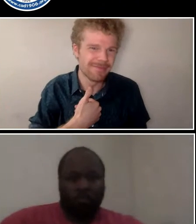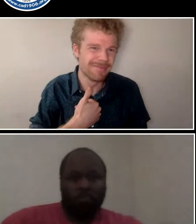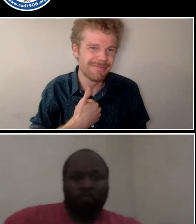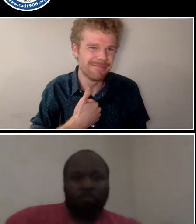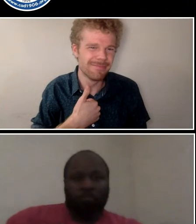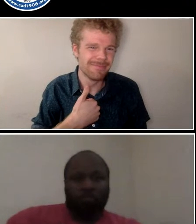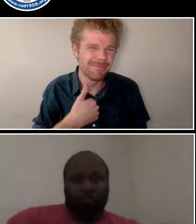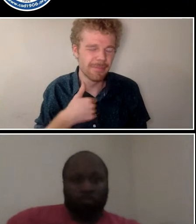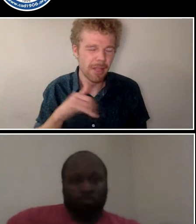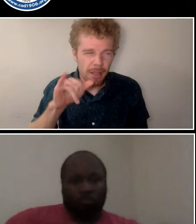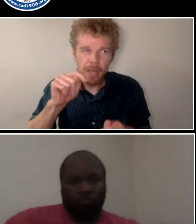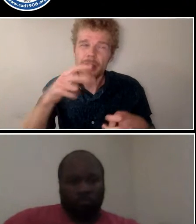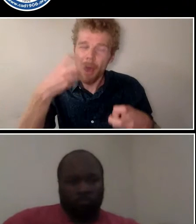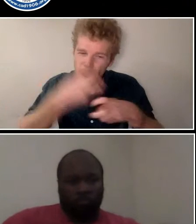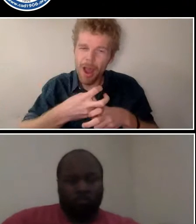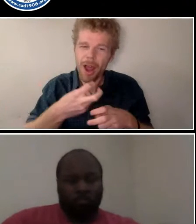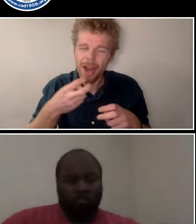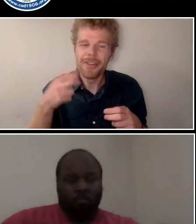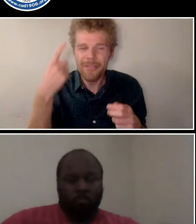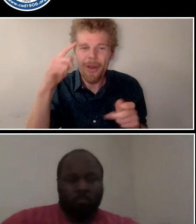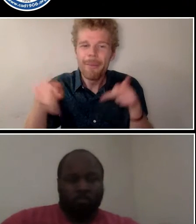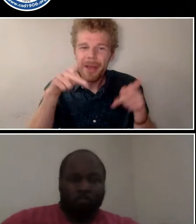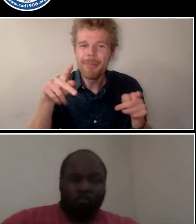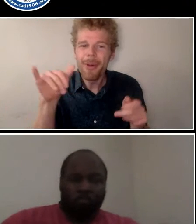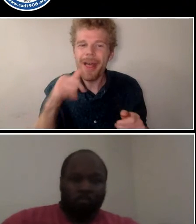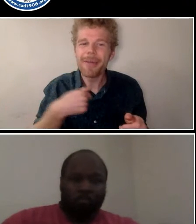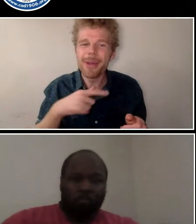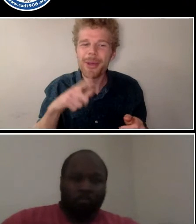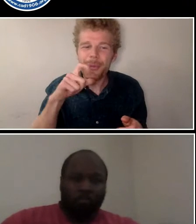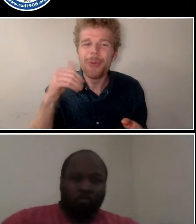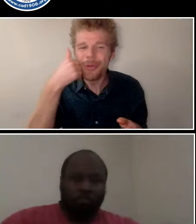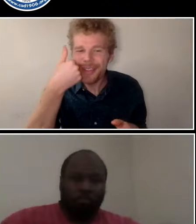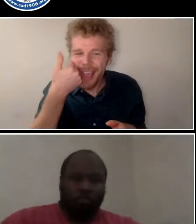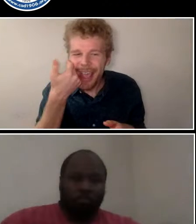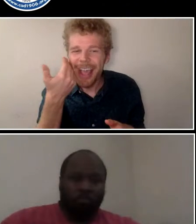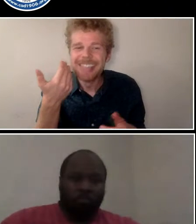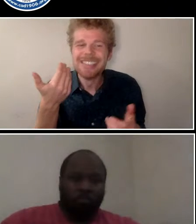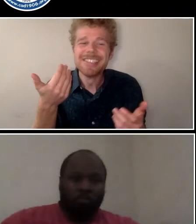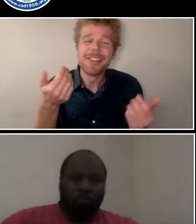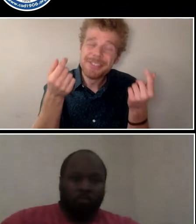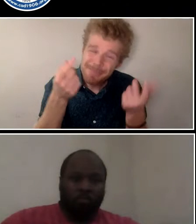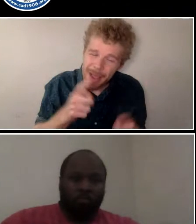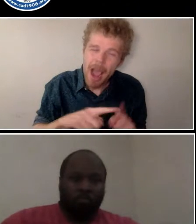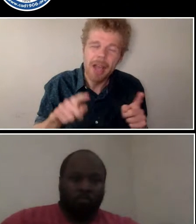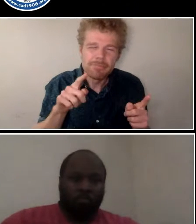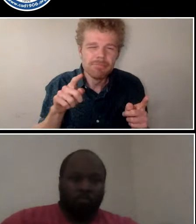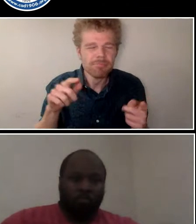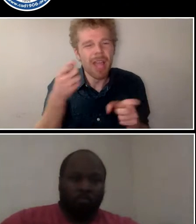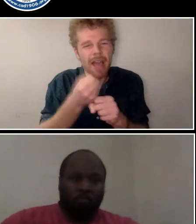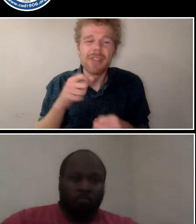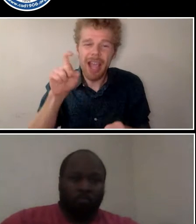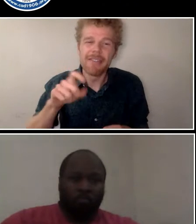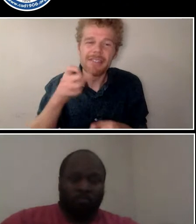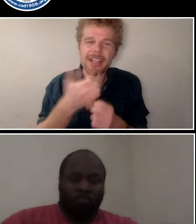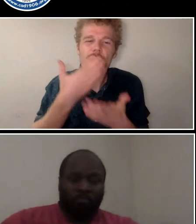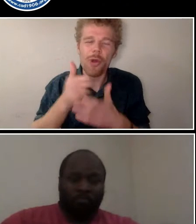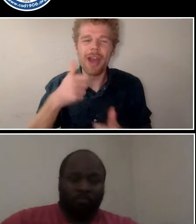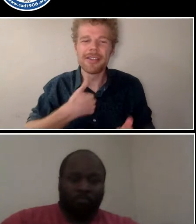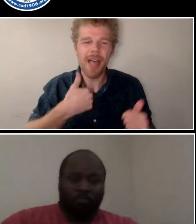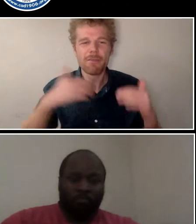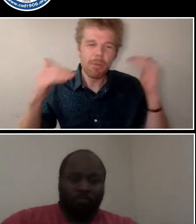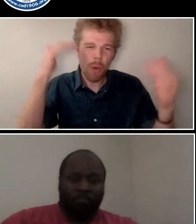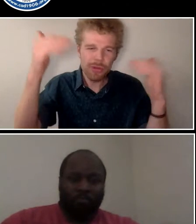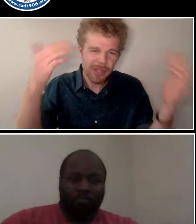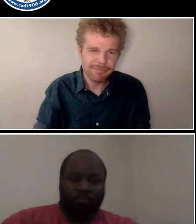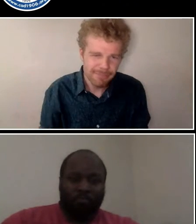your employment opportunities, or your employment experience rather. It's all about selling yourself. And it can be harder if you're a